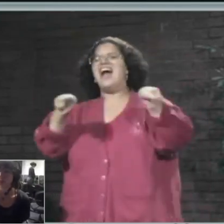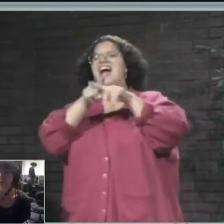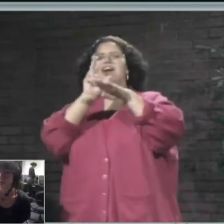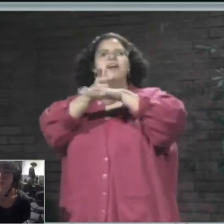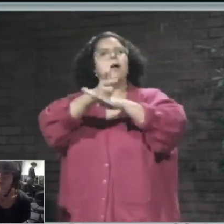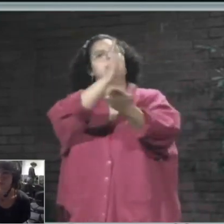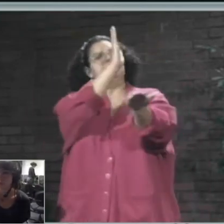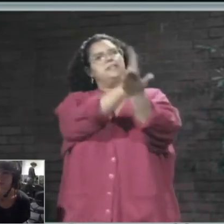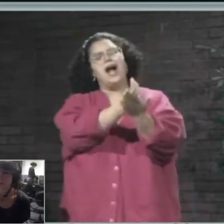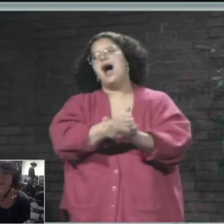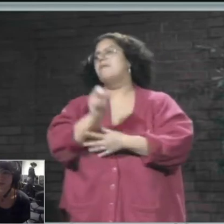with HIV.